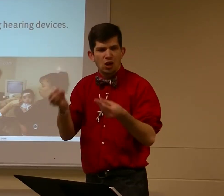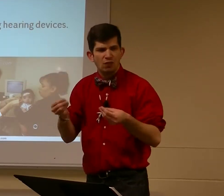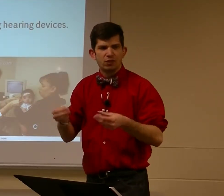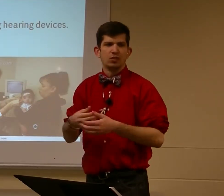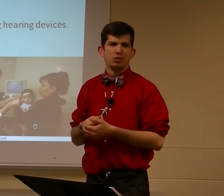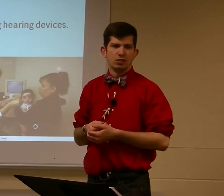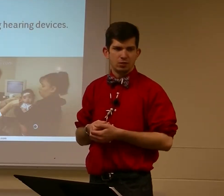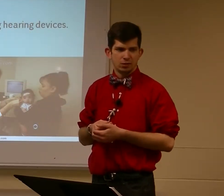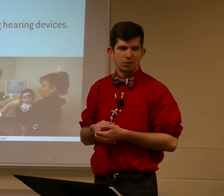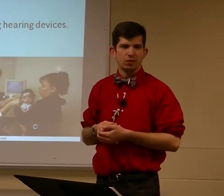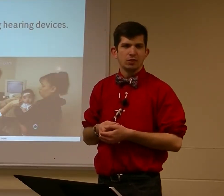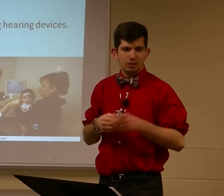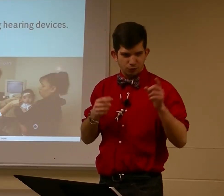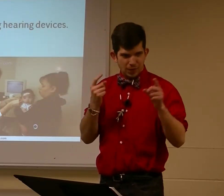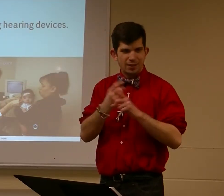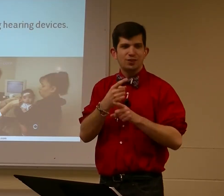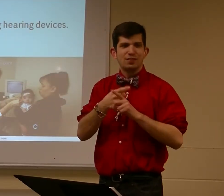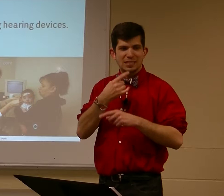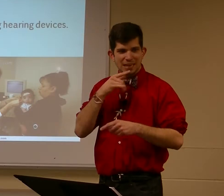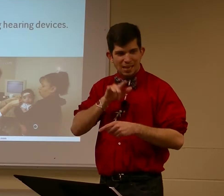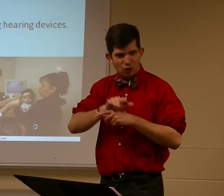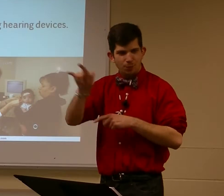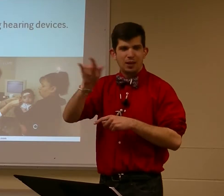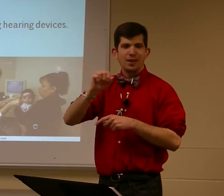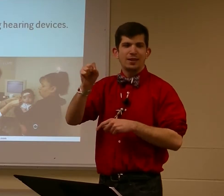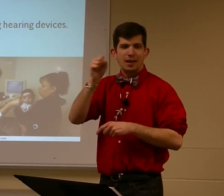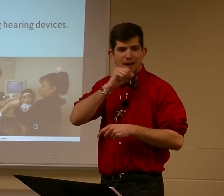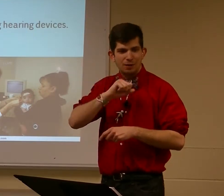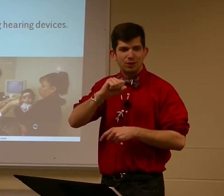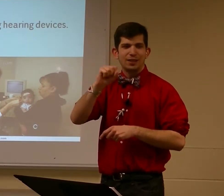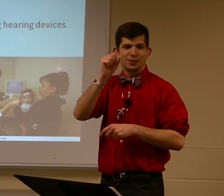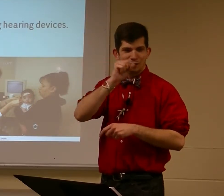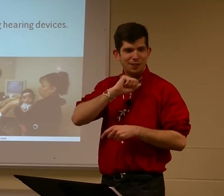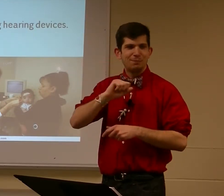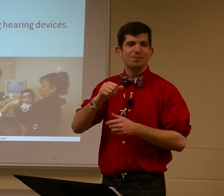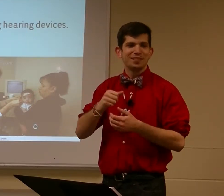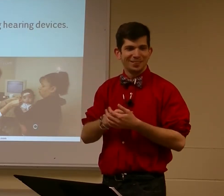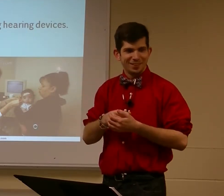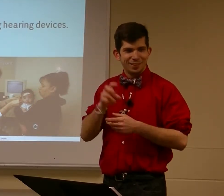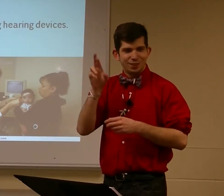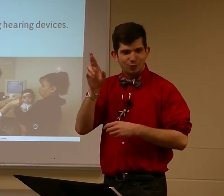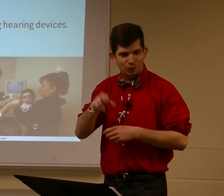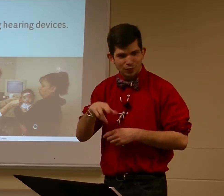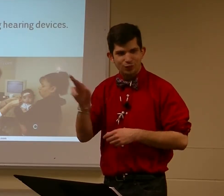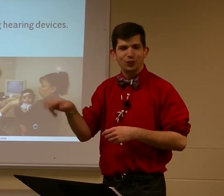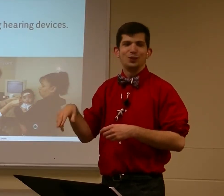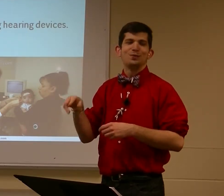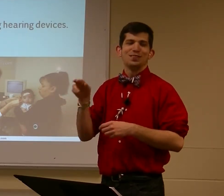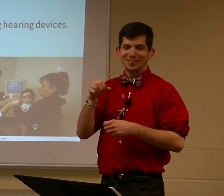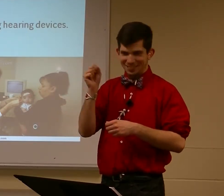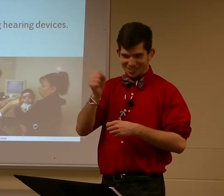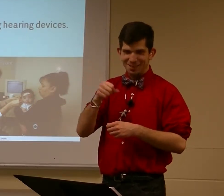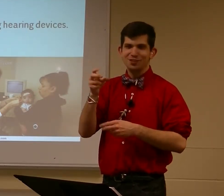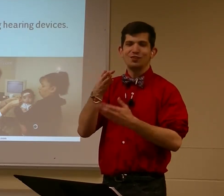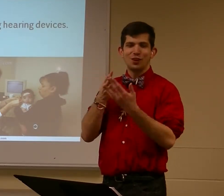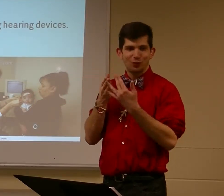soft. Right, you have to say airplane, ice cream, restroom. Yeah, you have to go through